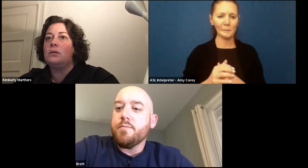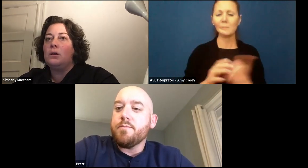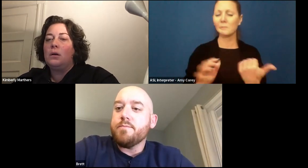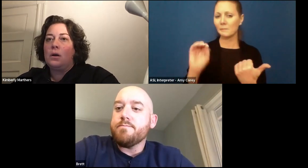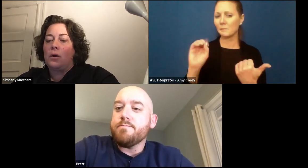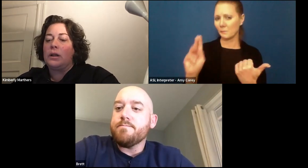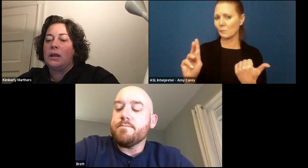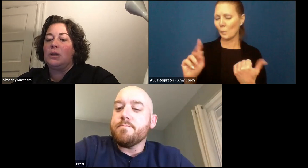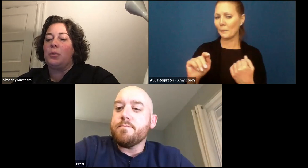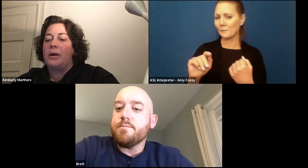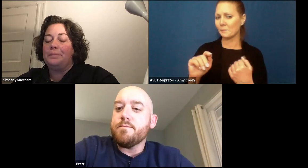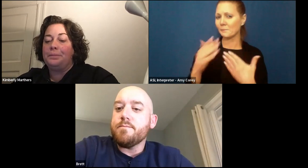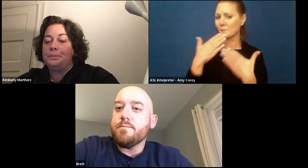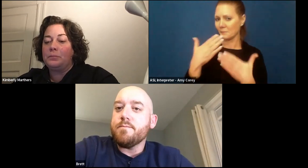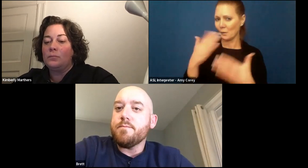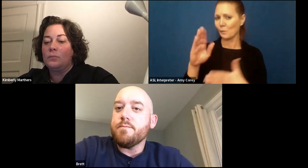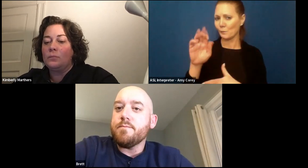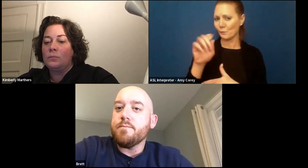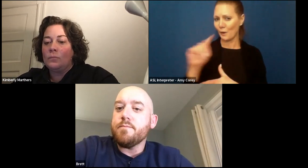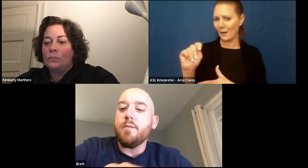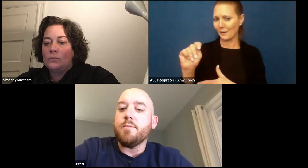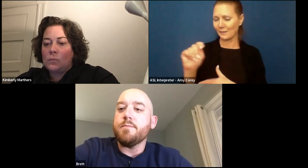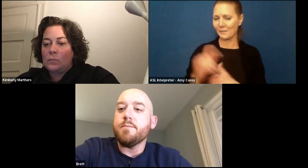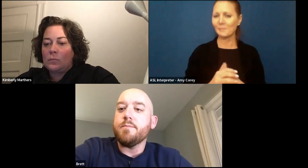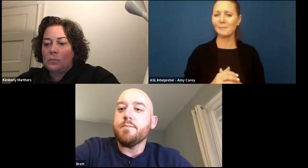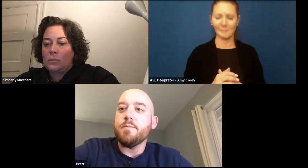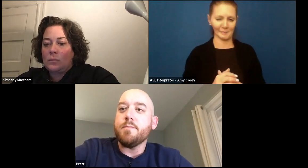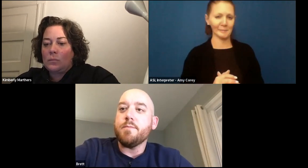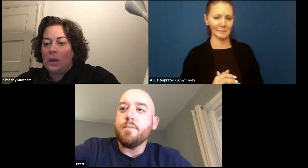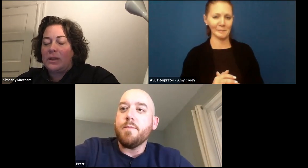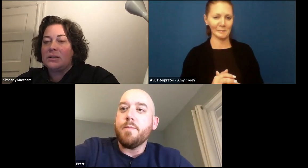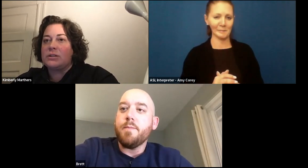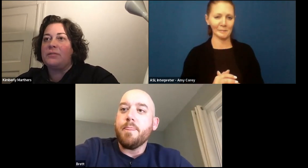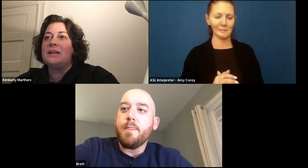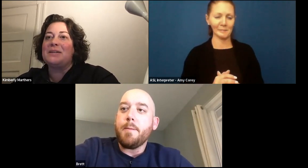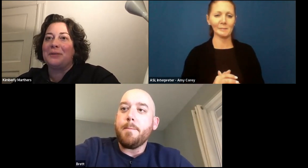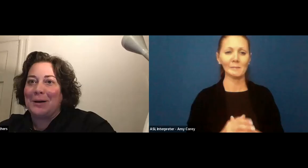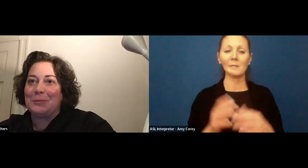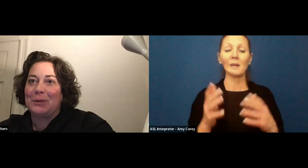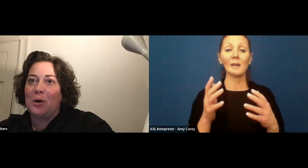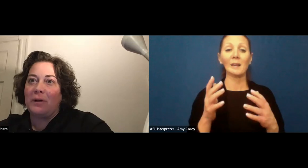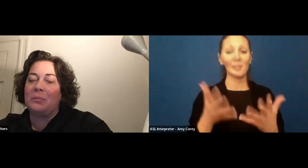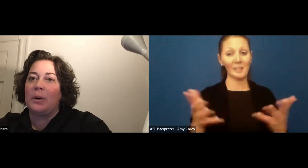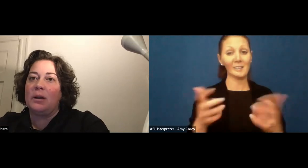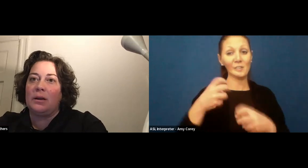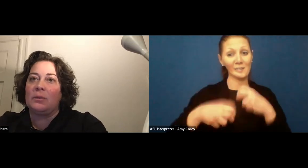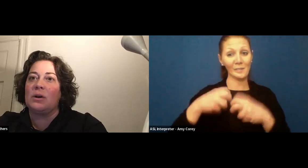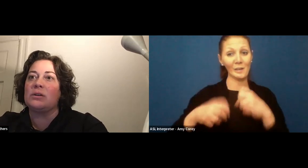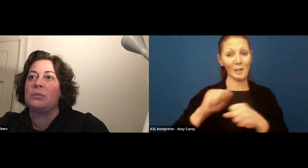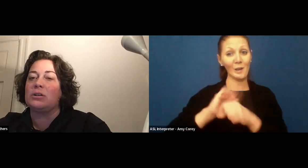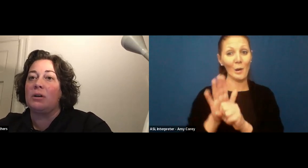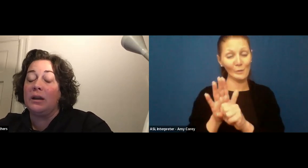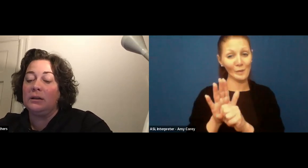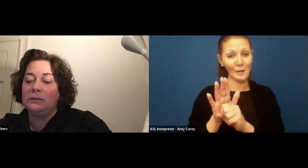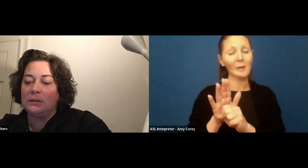Okay. All right, thank you, Brett. Yeah. Yeah, things are definitely difficult with COVID, but you know, as long